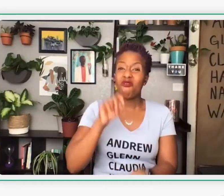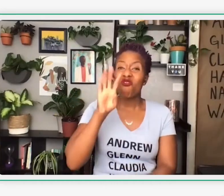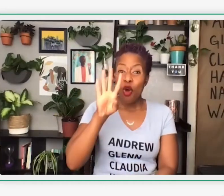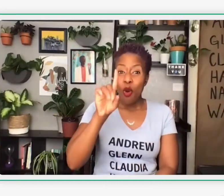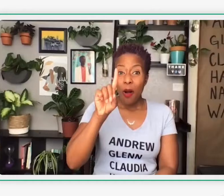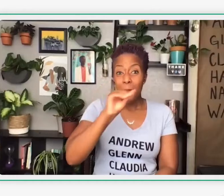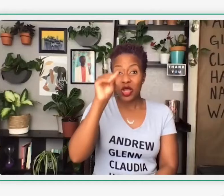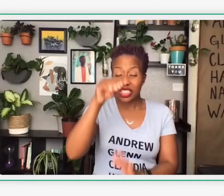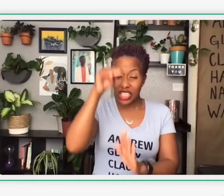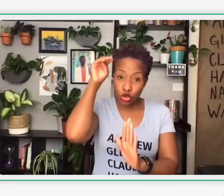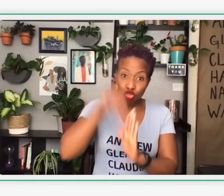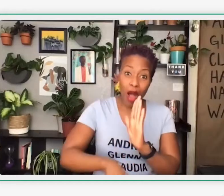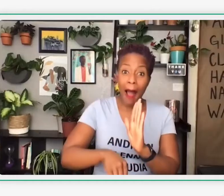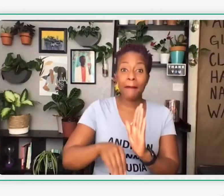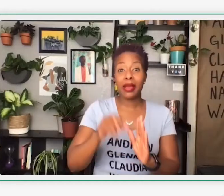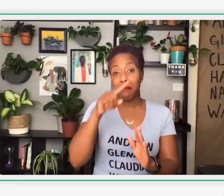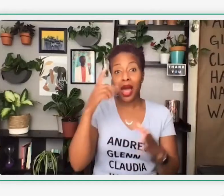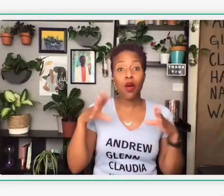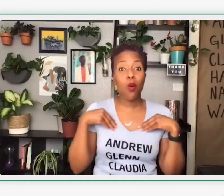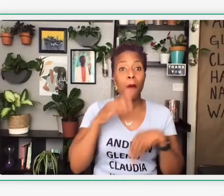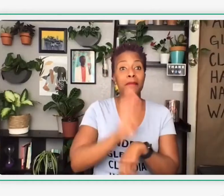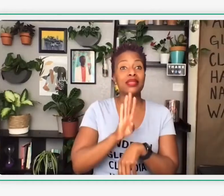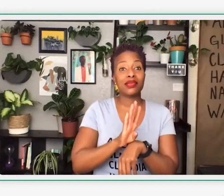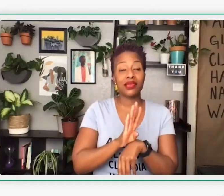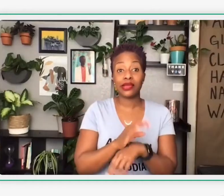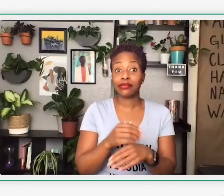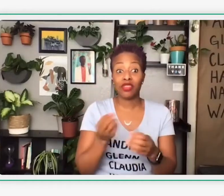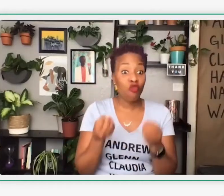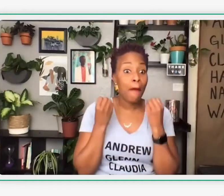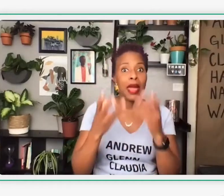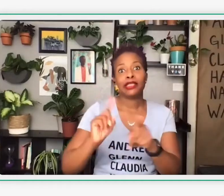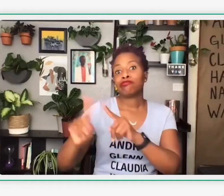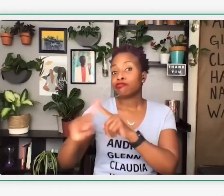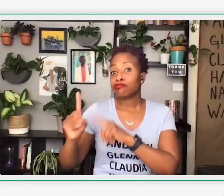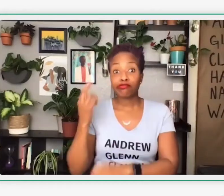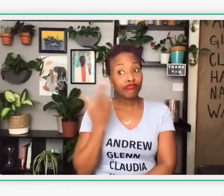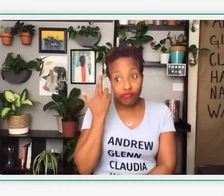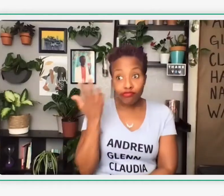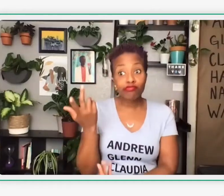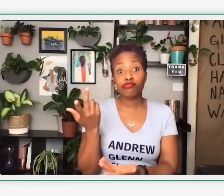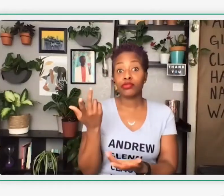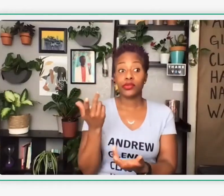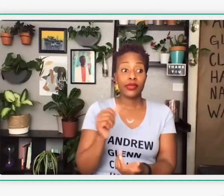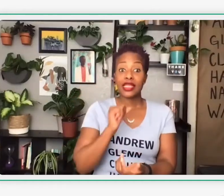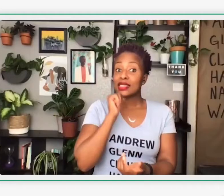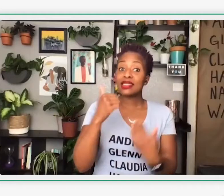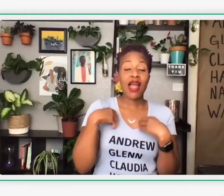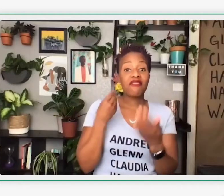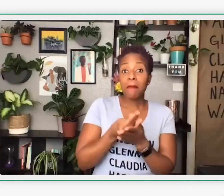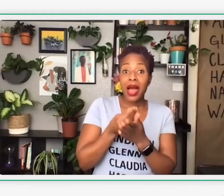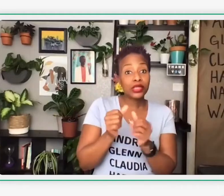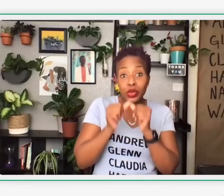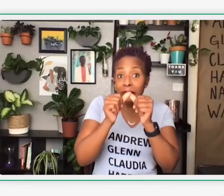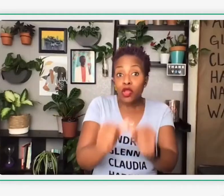of time, it declined by 41%. Black-owned businesses declined for a multitude of